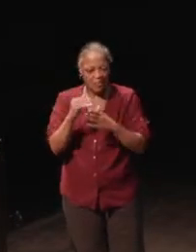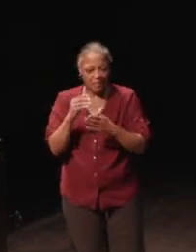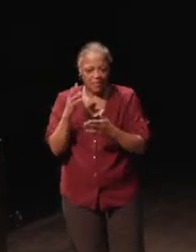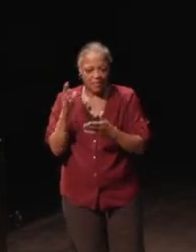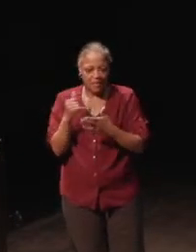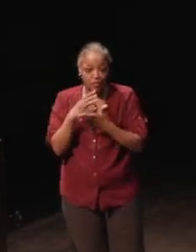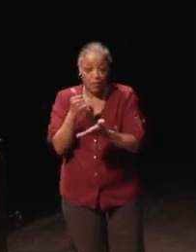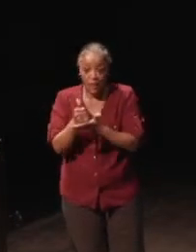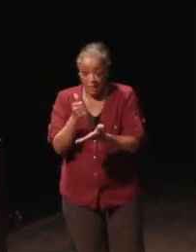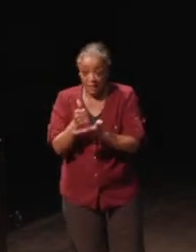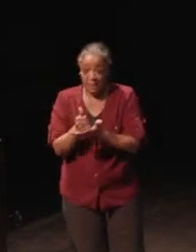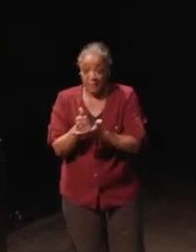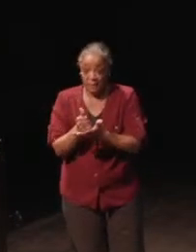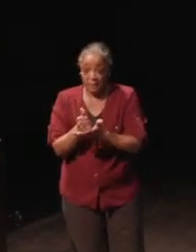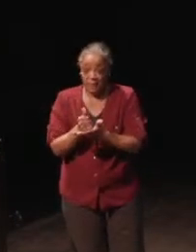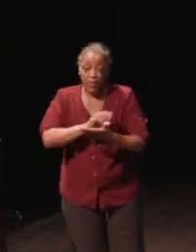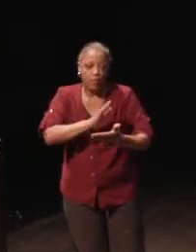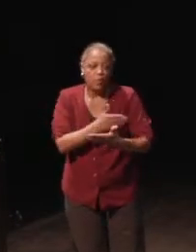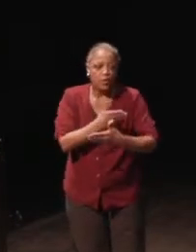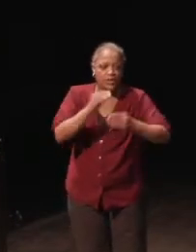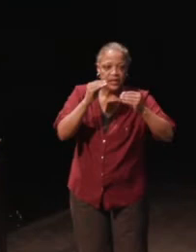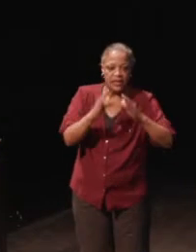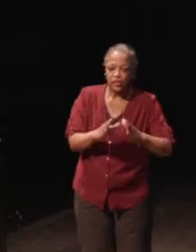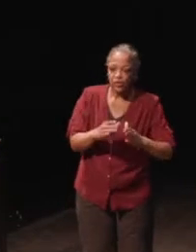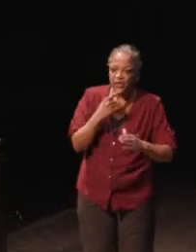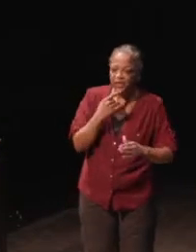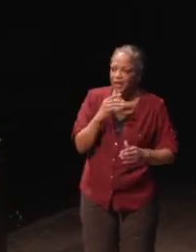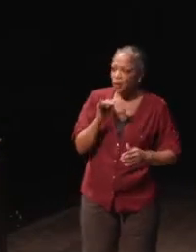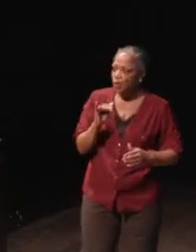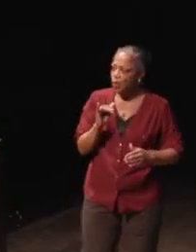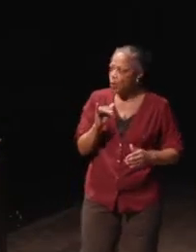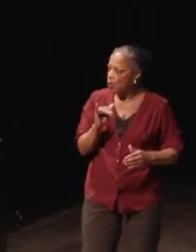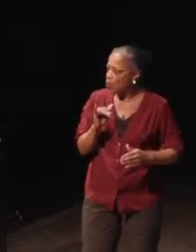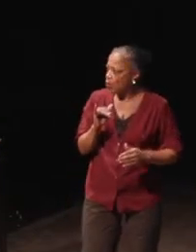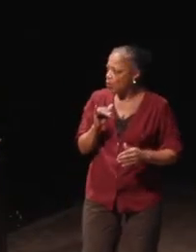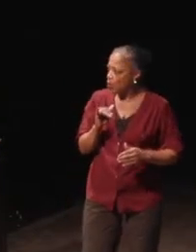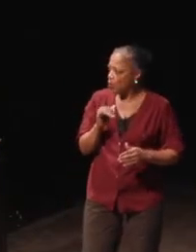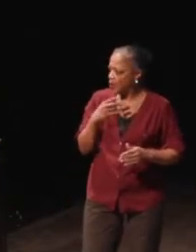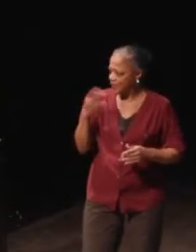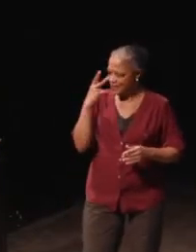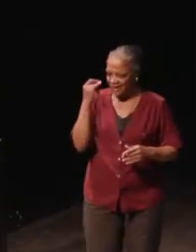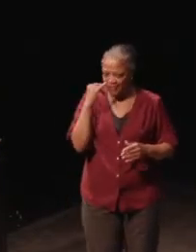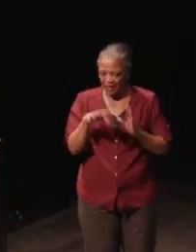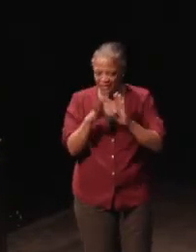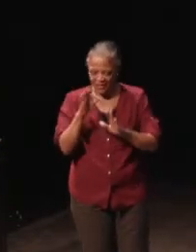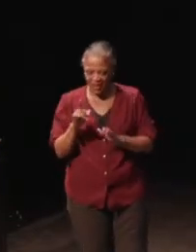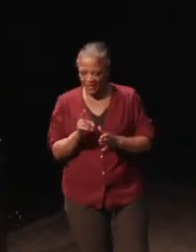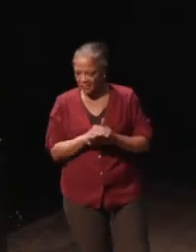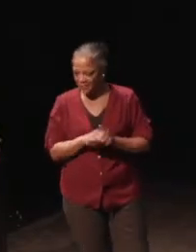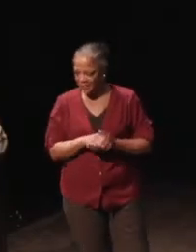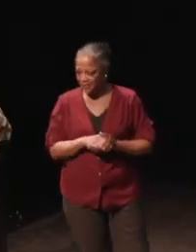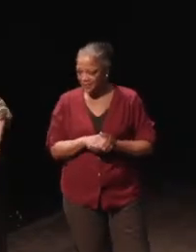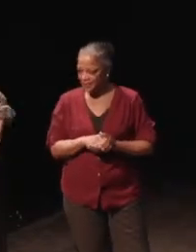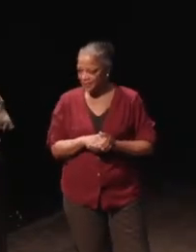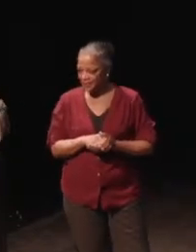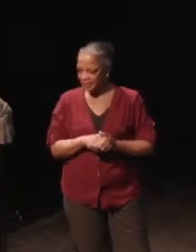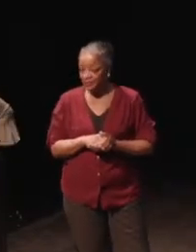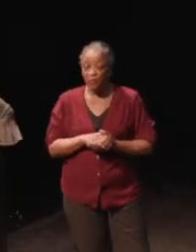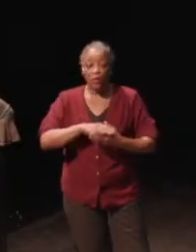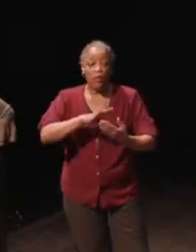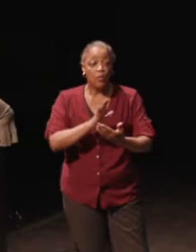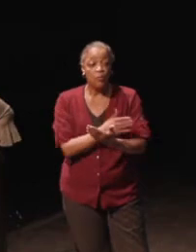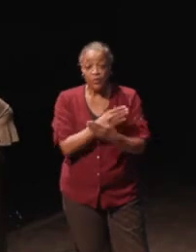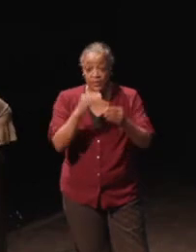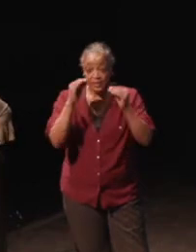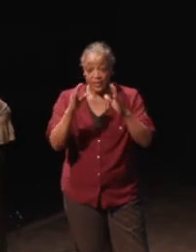will be able to help. The music teachers were saying things like, let me see if we can get to, I'm going to just go back for a second. Music teachers